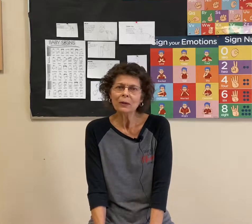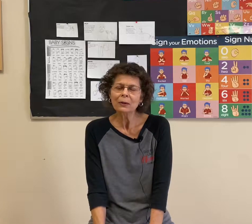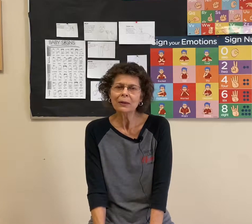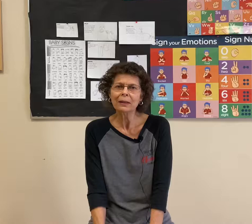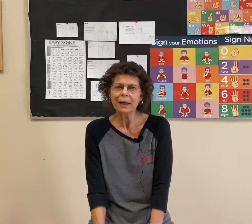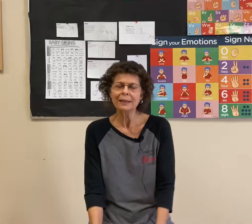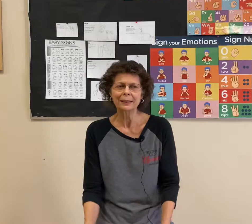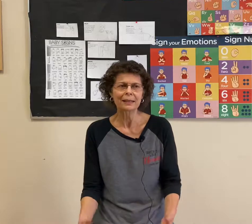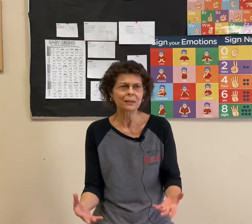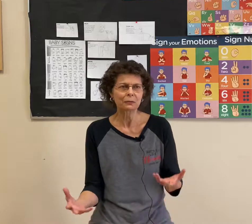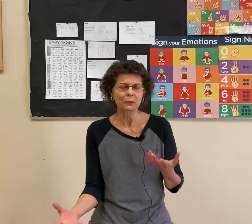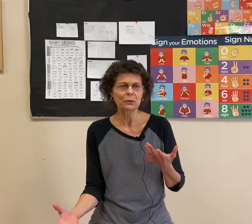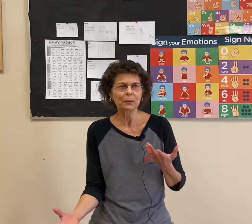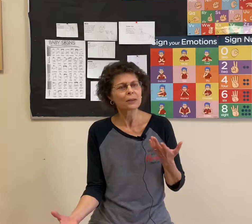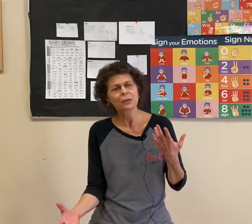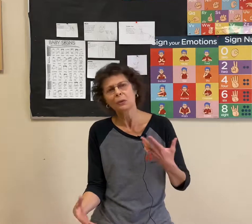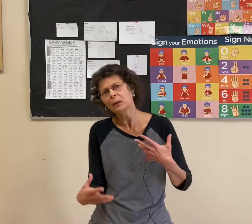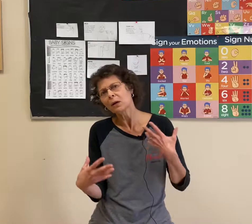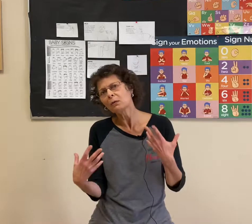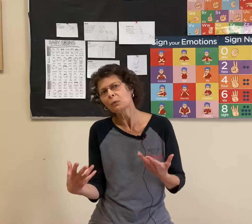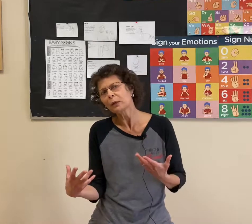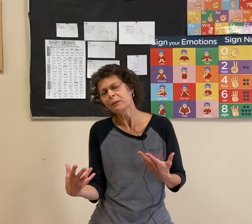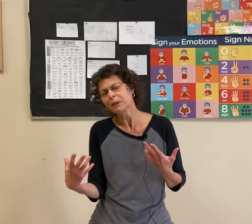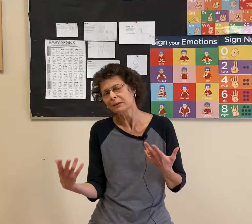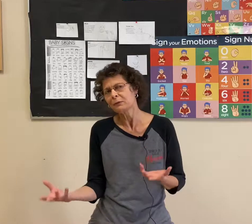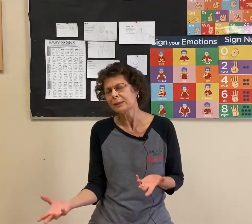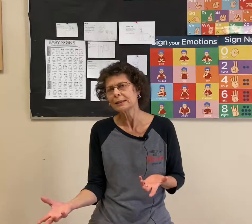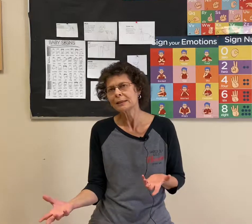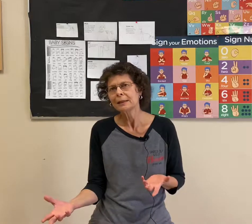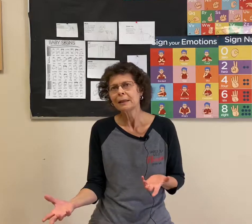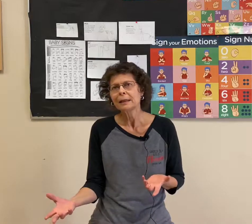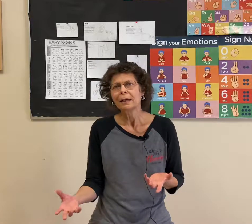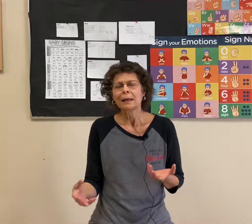a lot of signs at first because you don't want to overwhelm the infants.